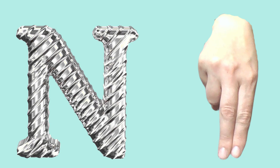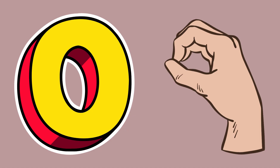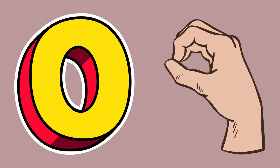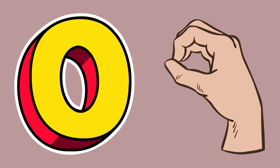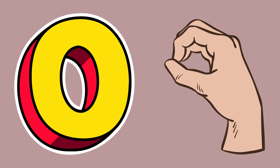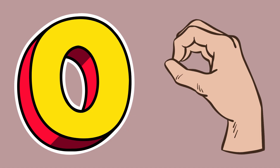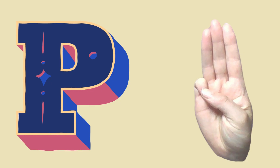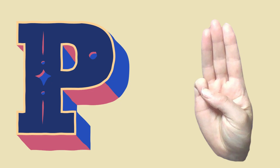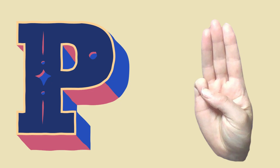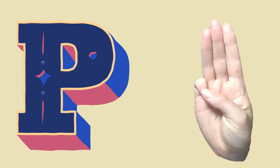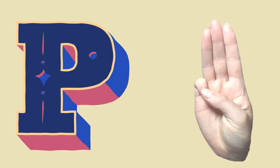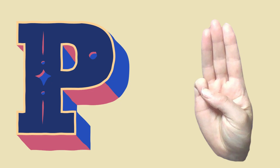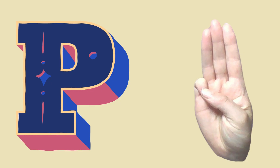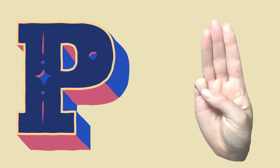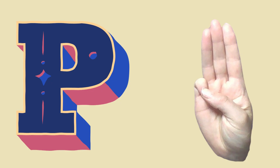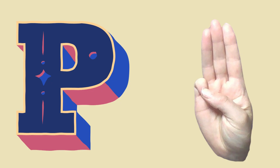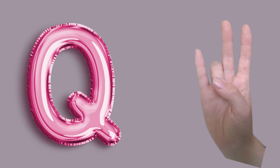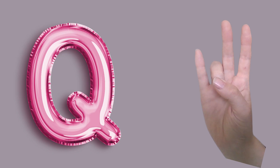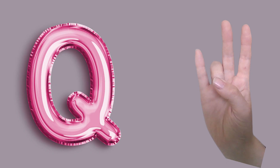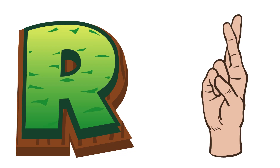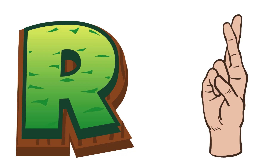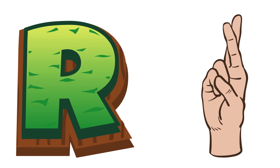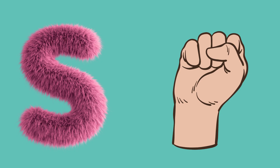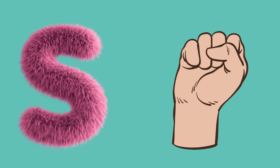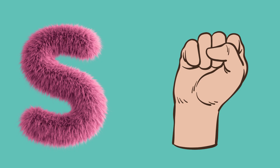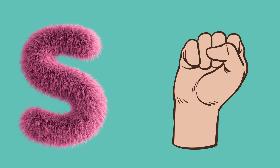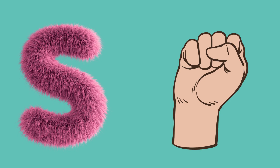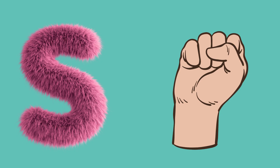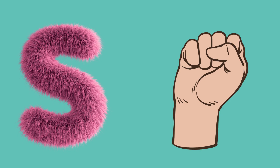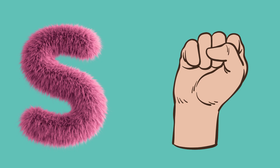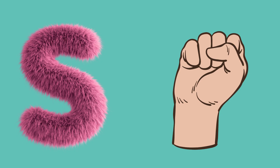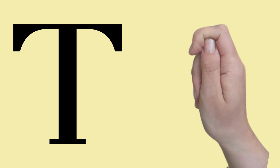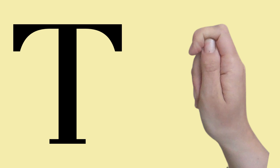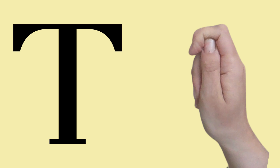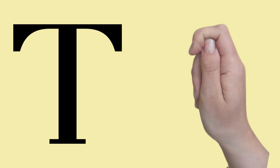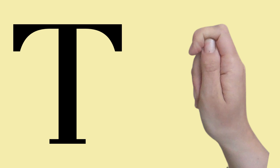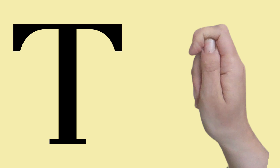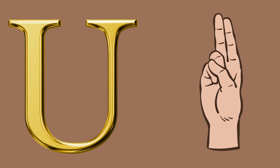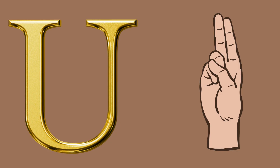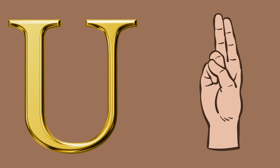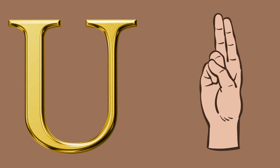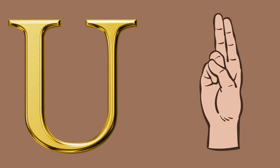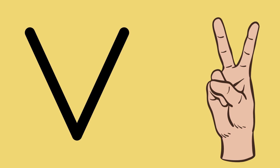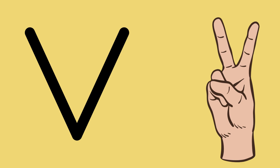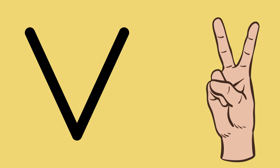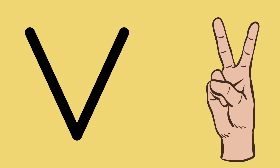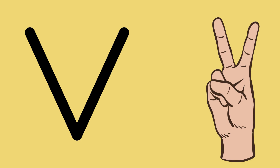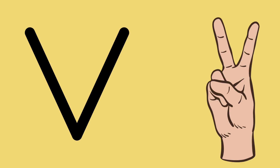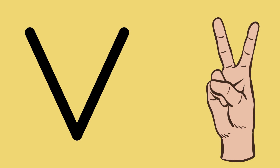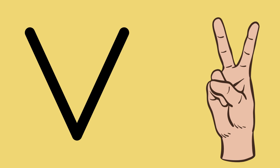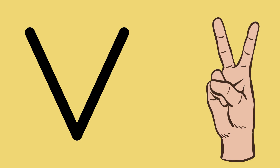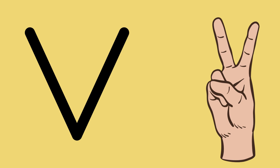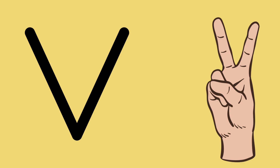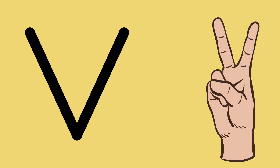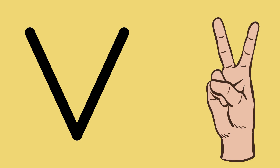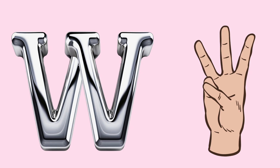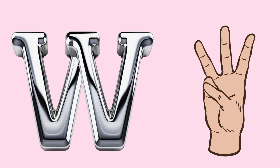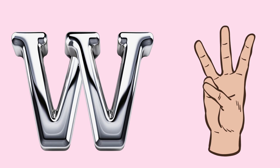O, P, Q, R, S, D, U, V,